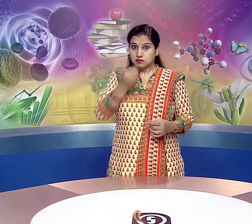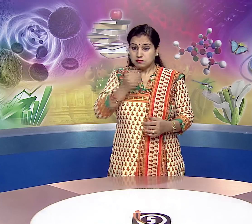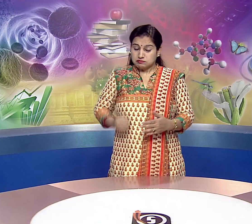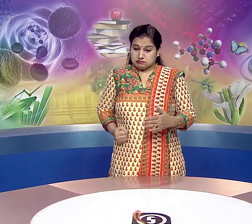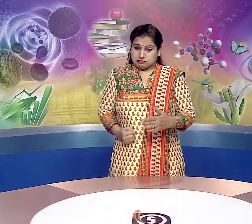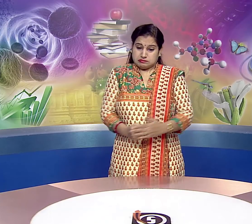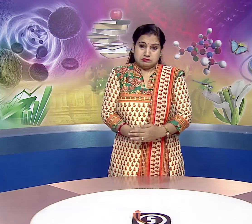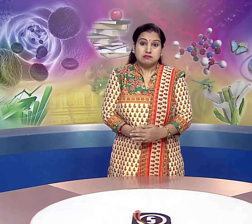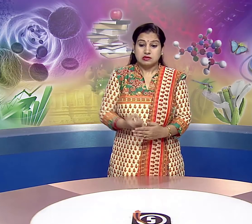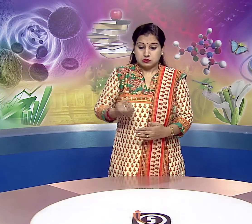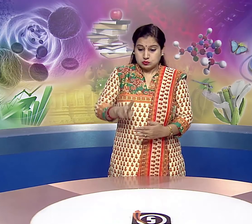a few days.